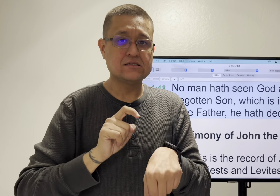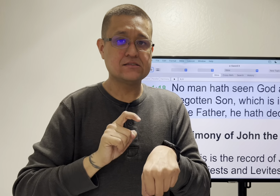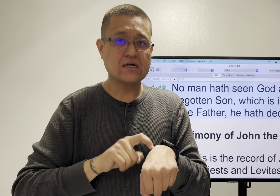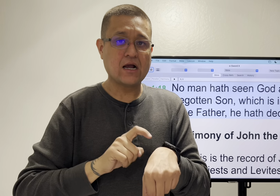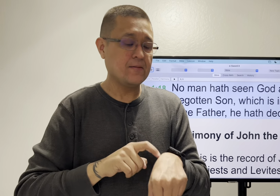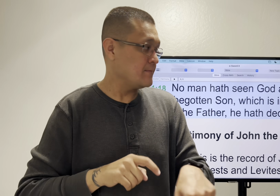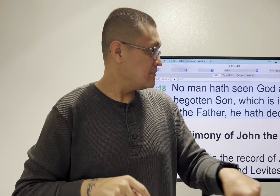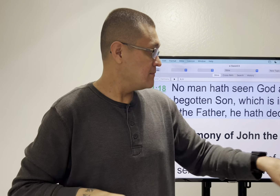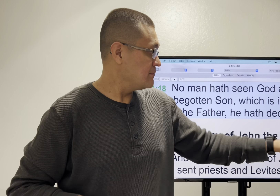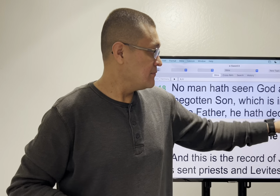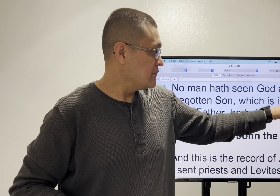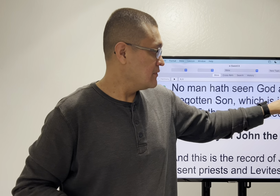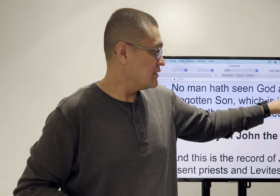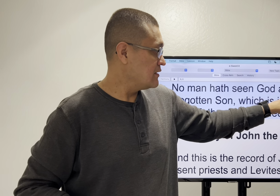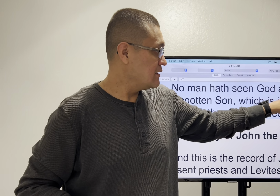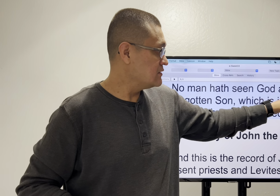any time.